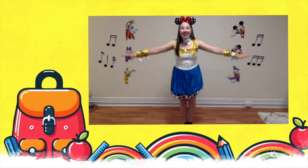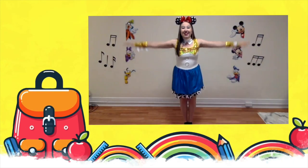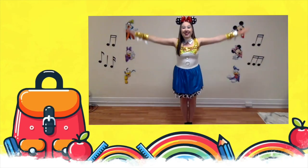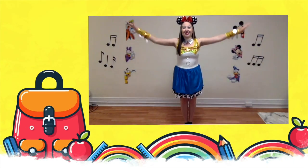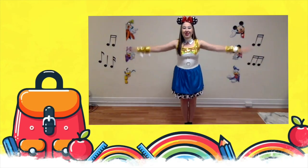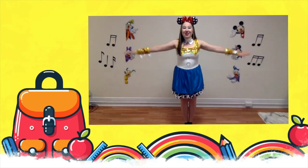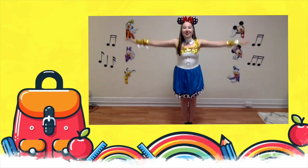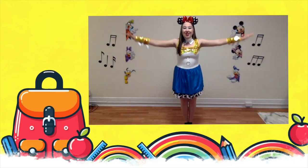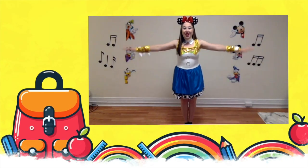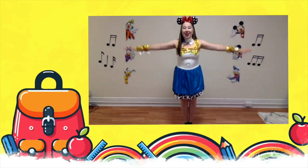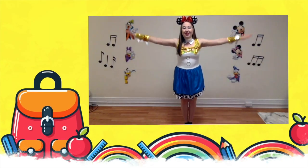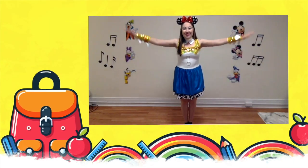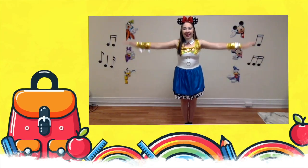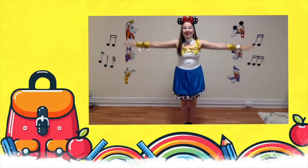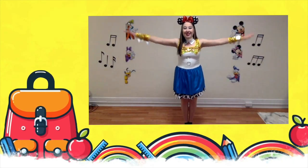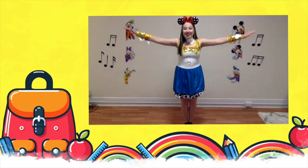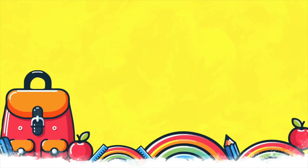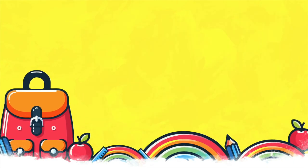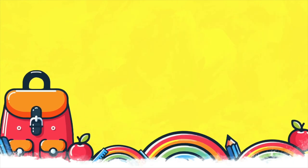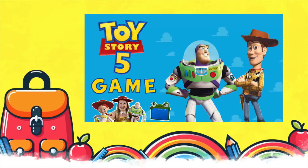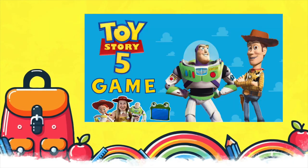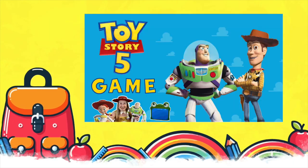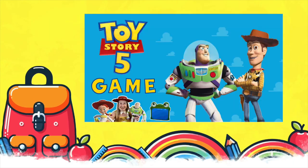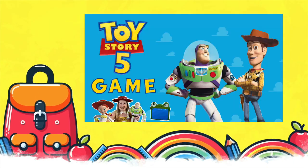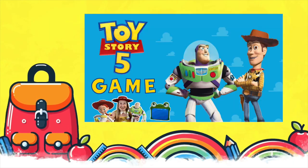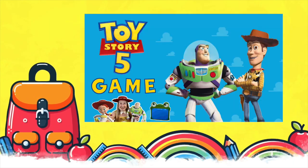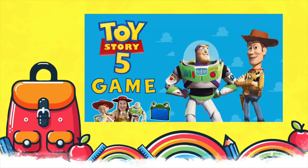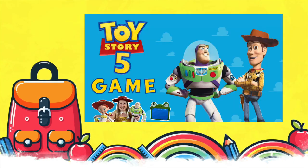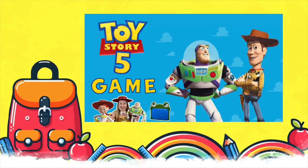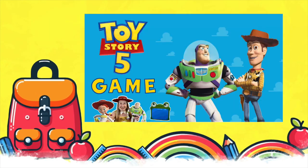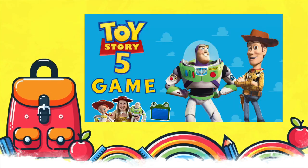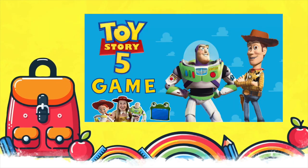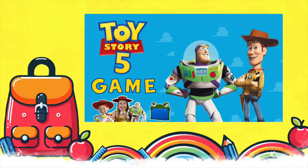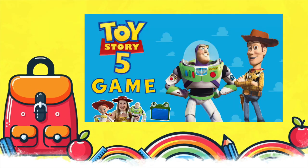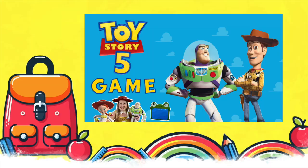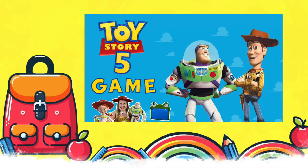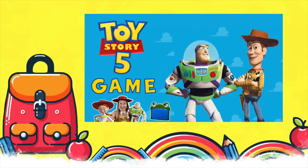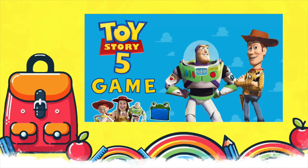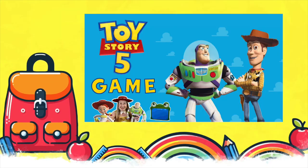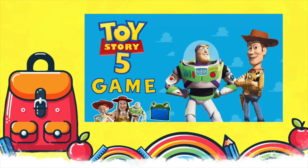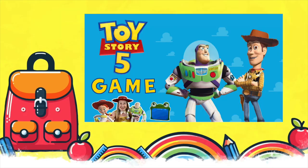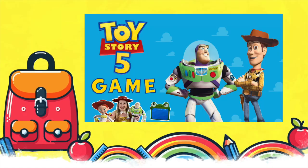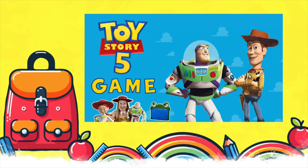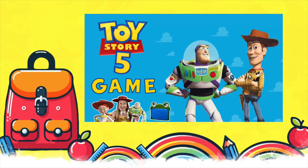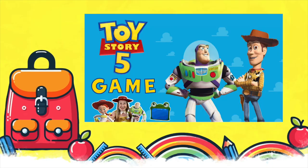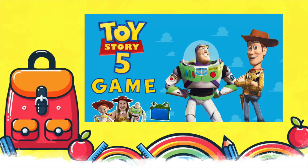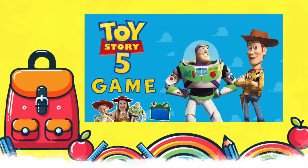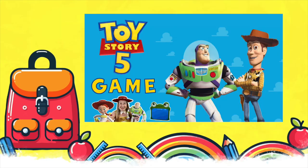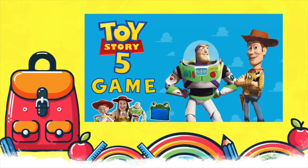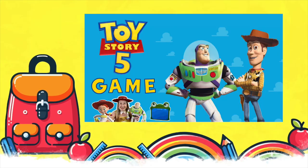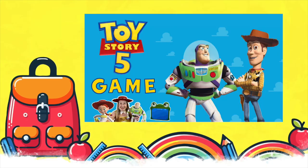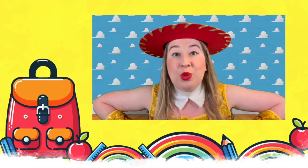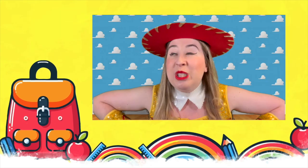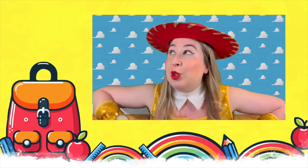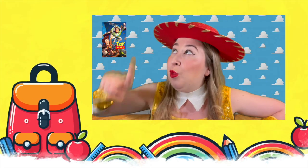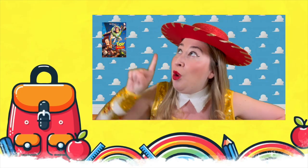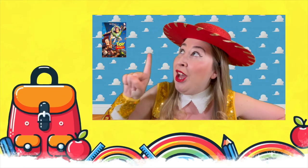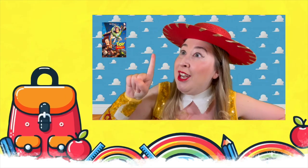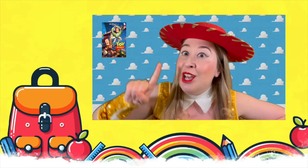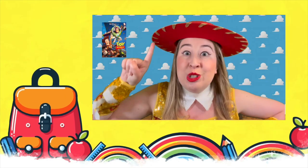how to dance to the song You've Got a Friend in Me. Or you can check out my Toy Story 5 game class. It's so much fun.